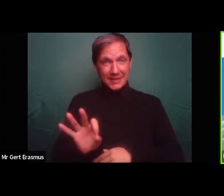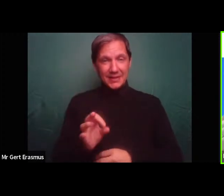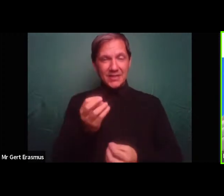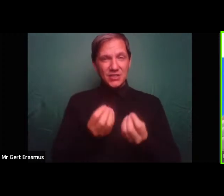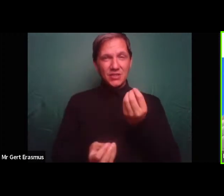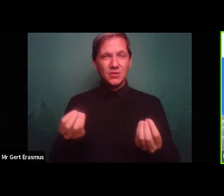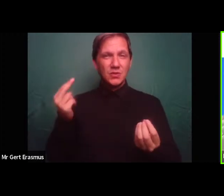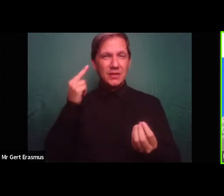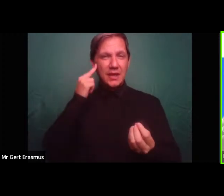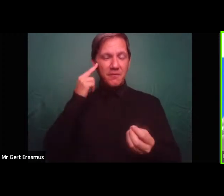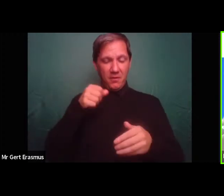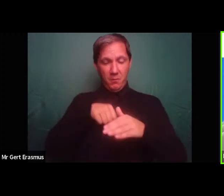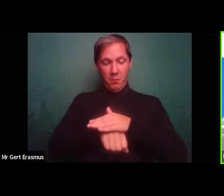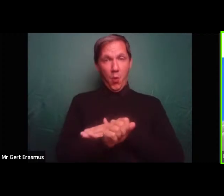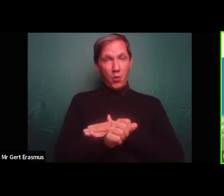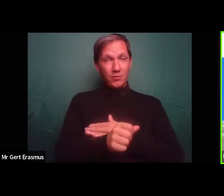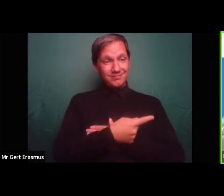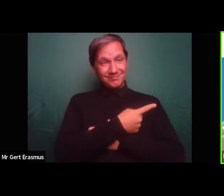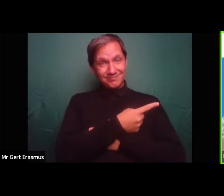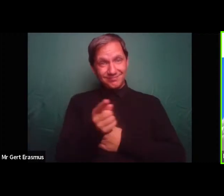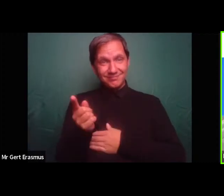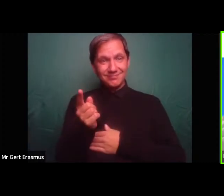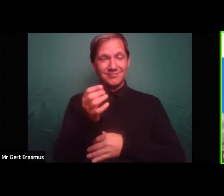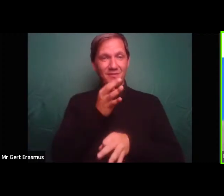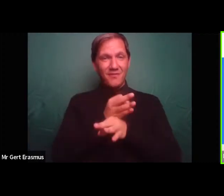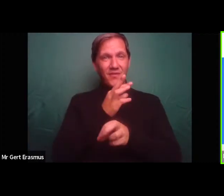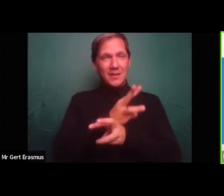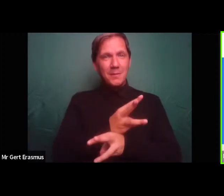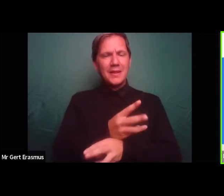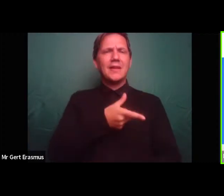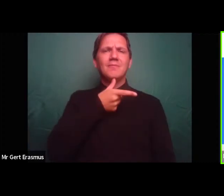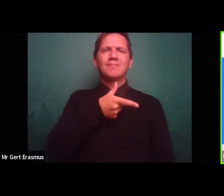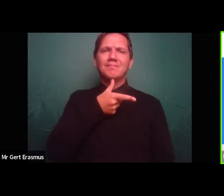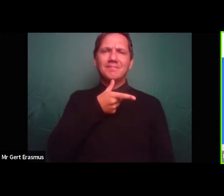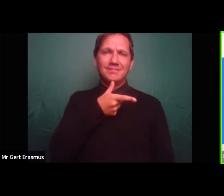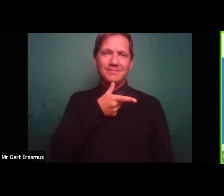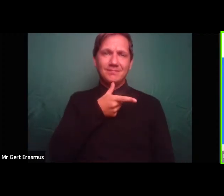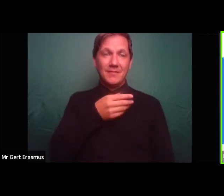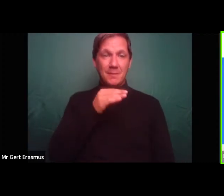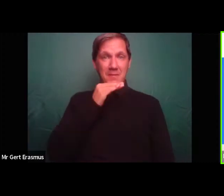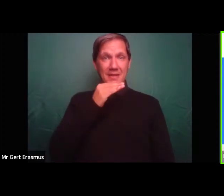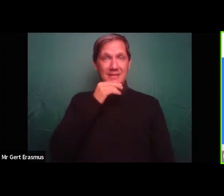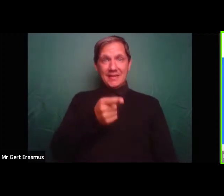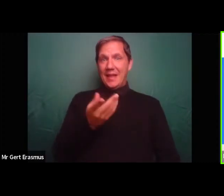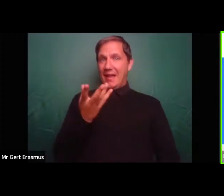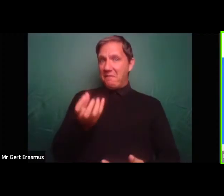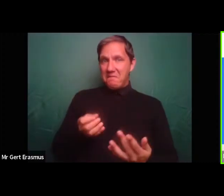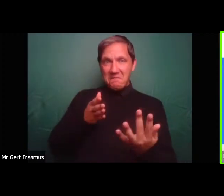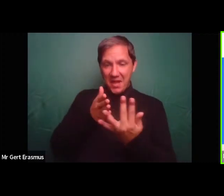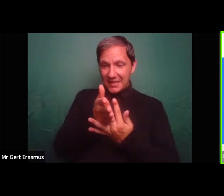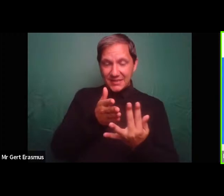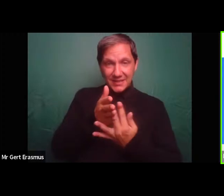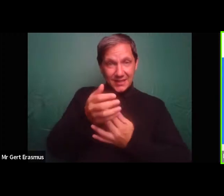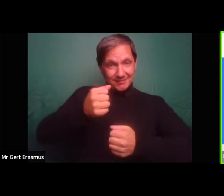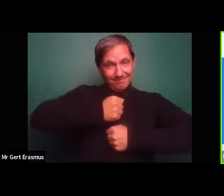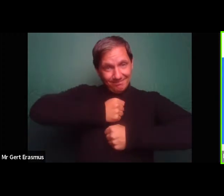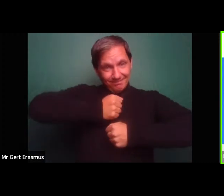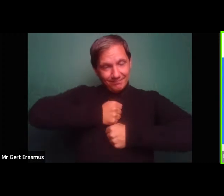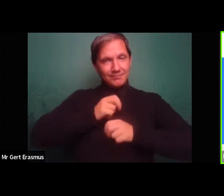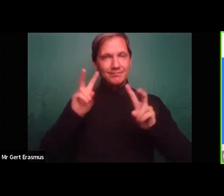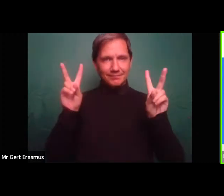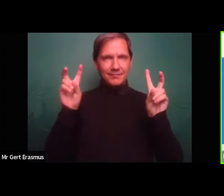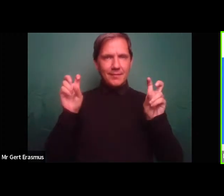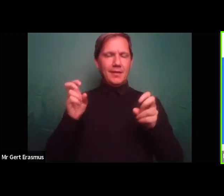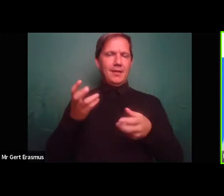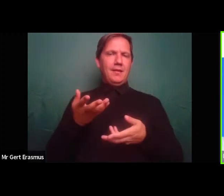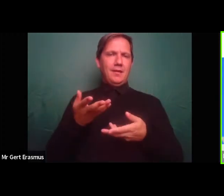parents. So they typically have no access to what should be their mother tongue in the home, which is where